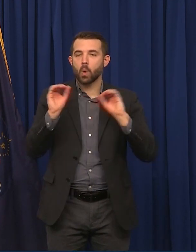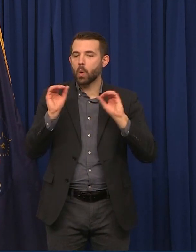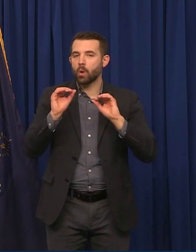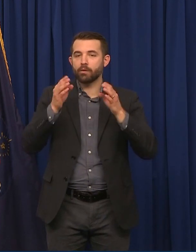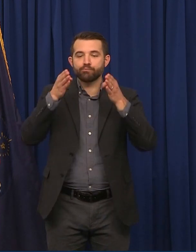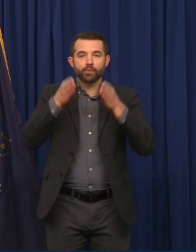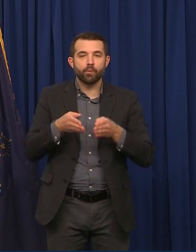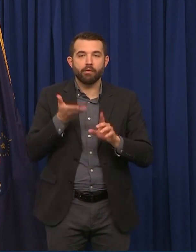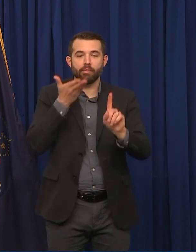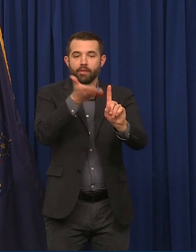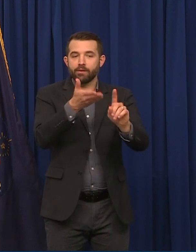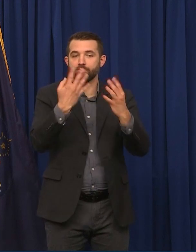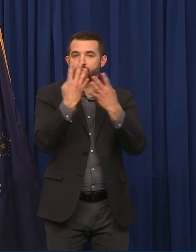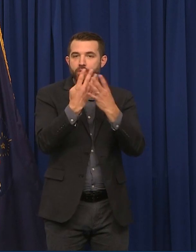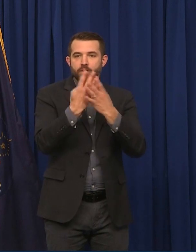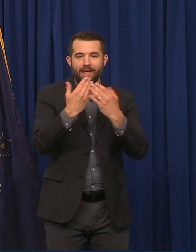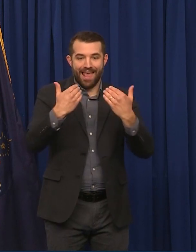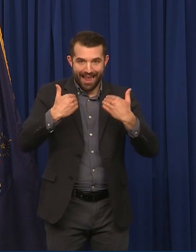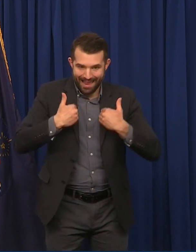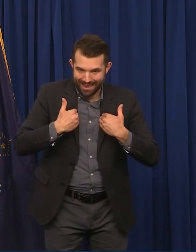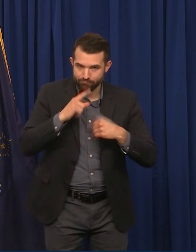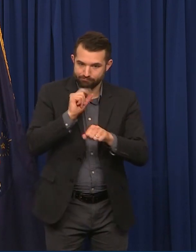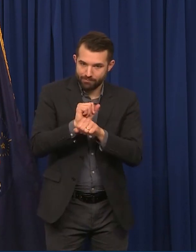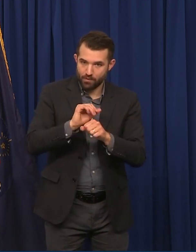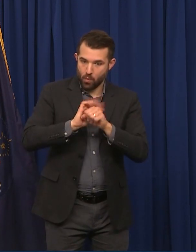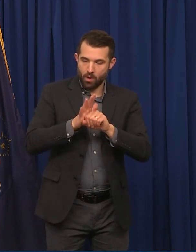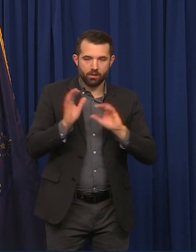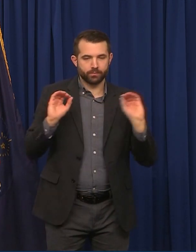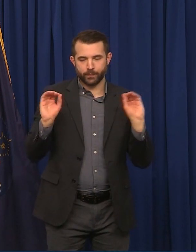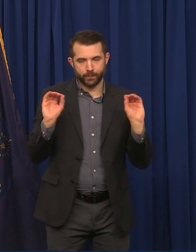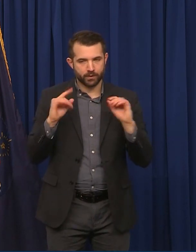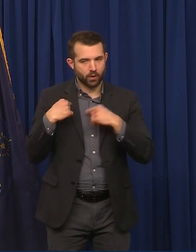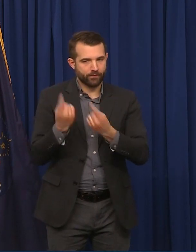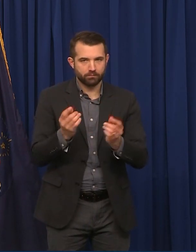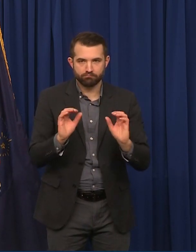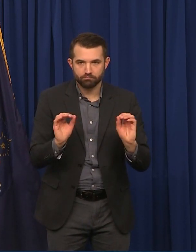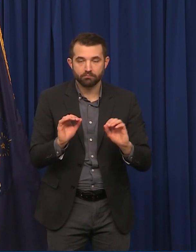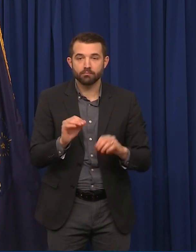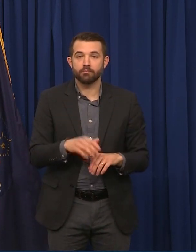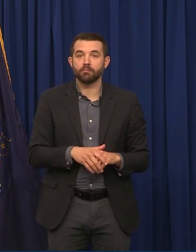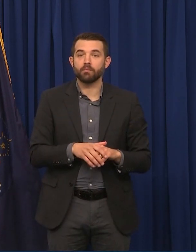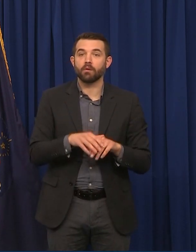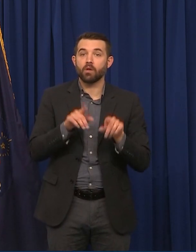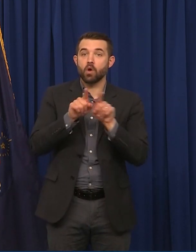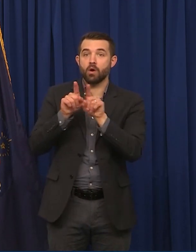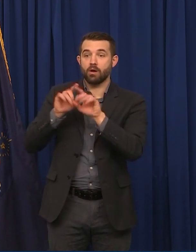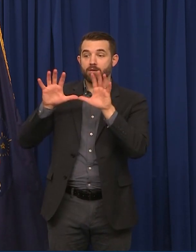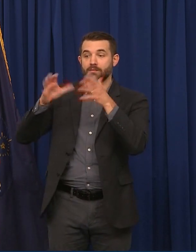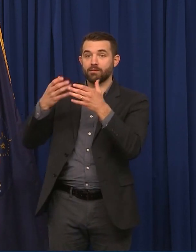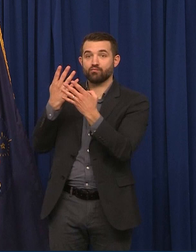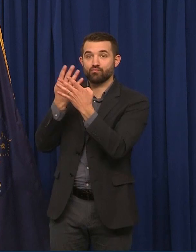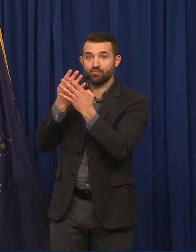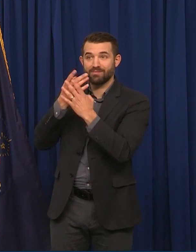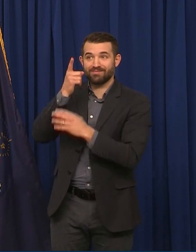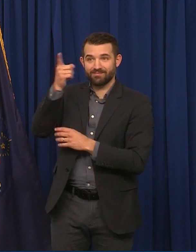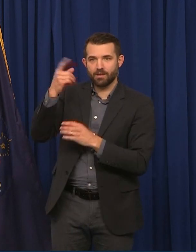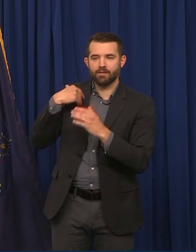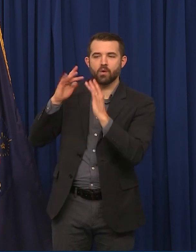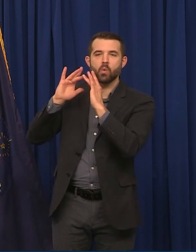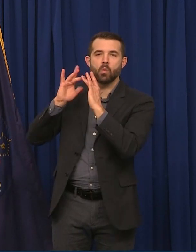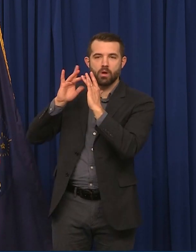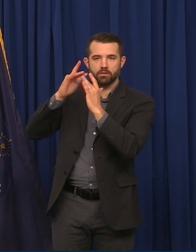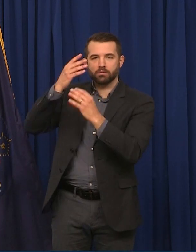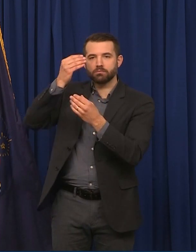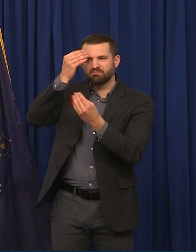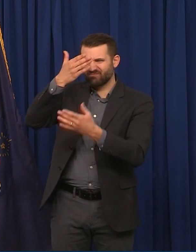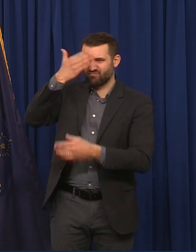The Department of Corrections also maintains a dashboard on their website replete with COVID-19 information, and they update